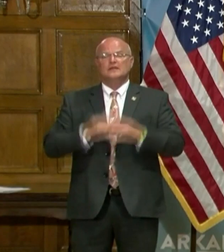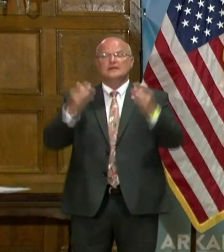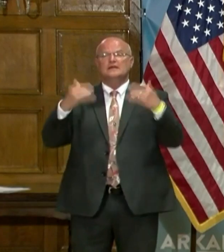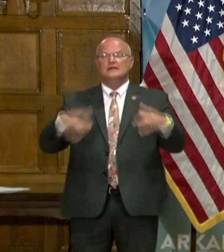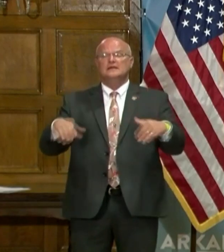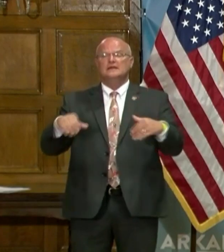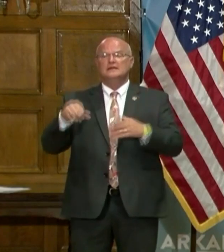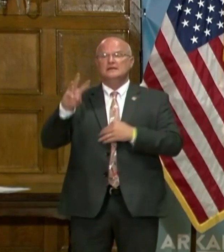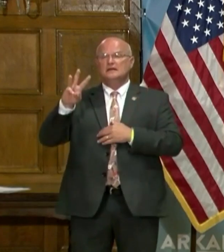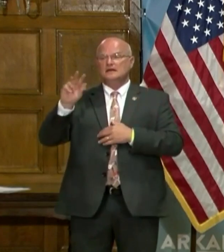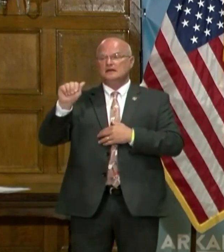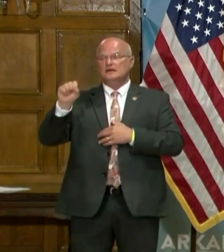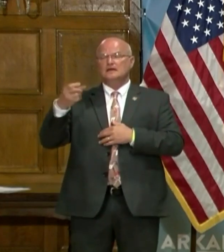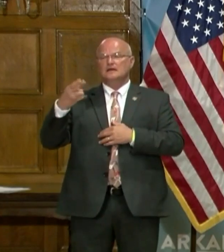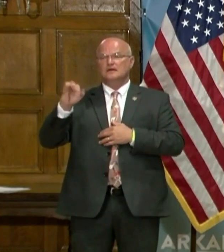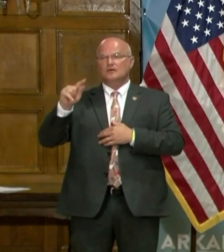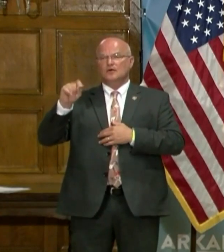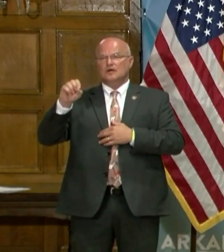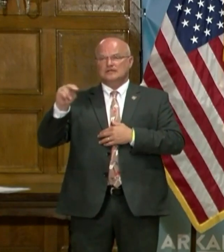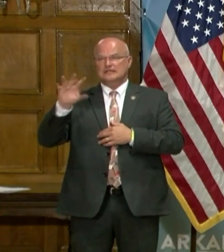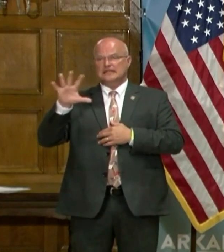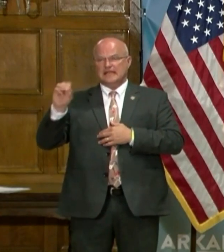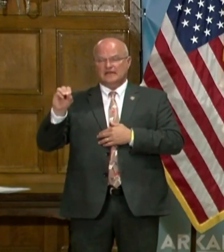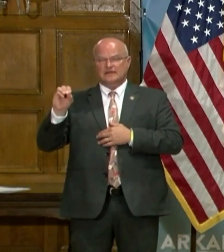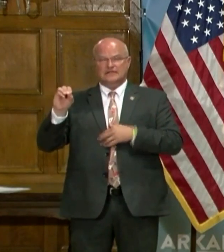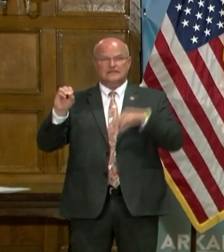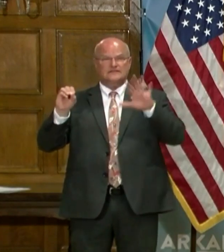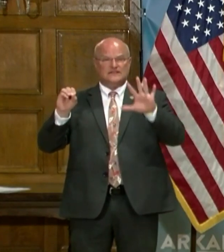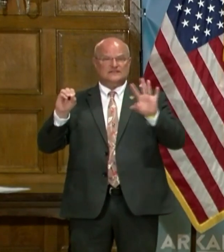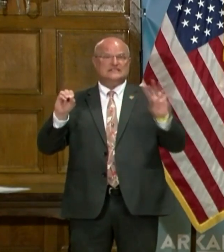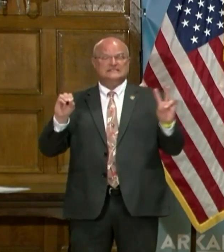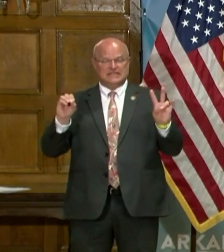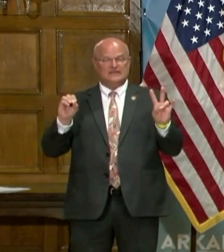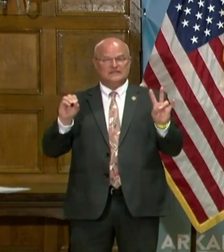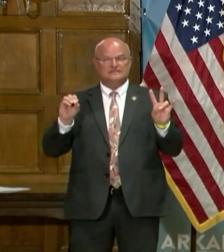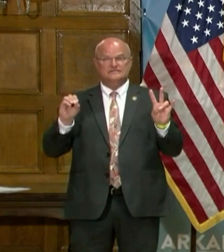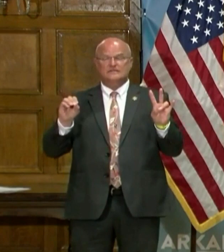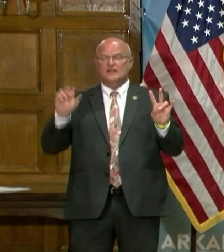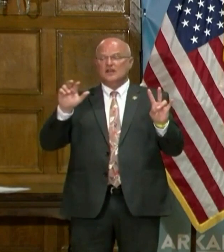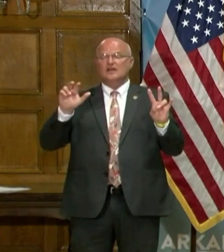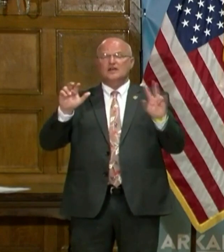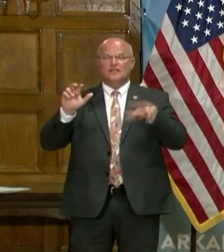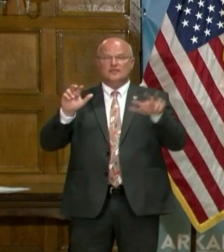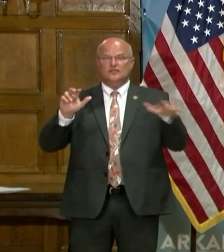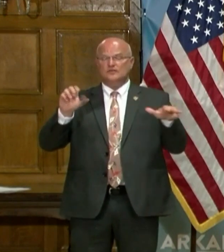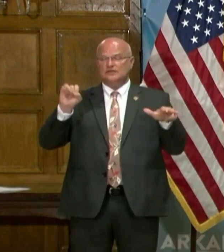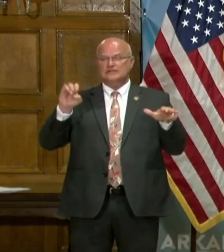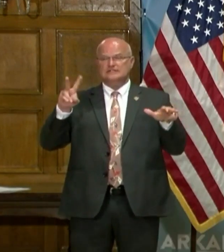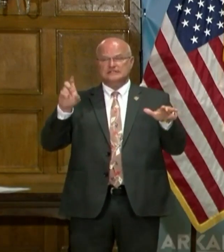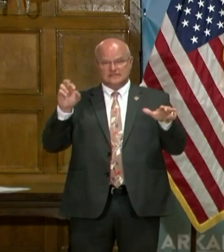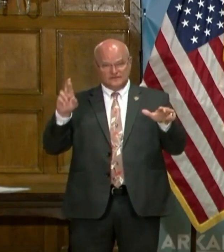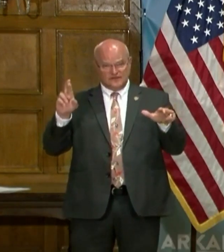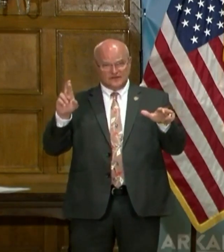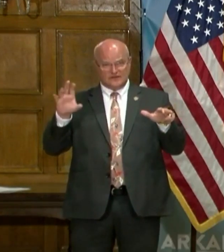Next is Washington County with 57 cases. We have 33 in Sevier